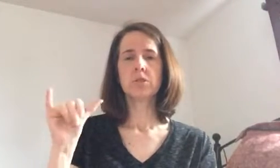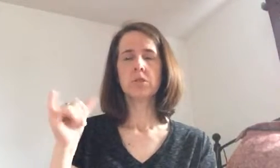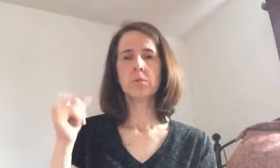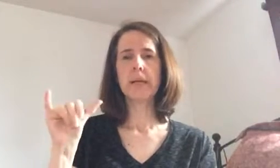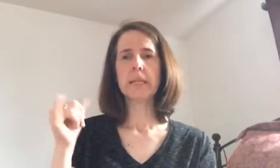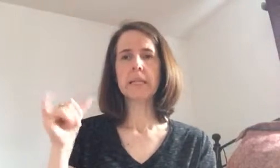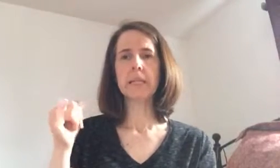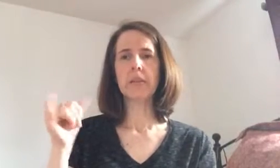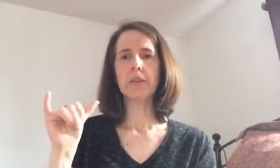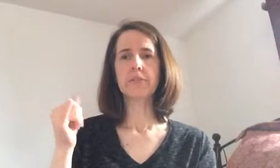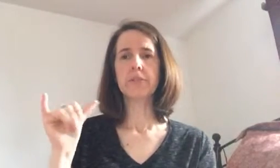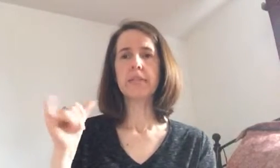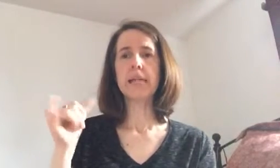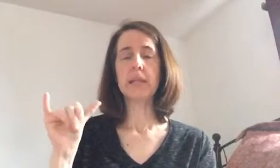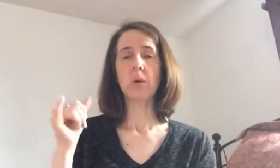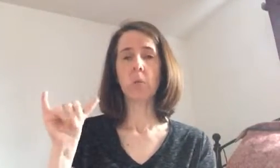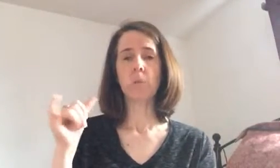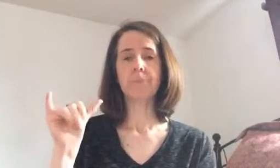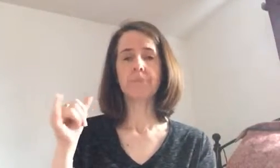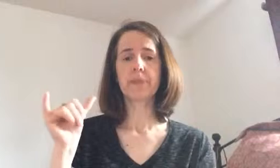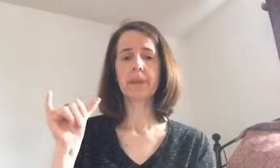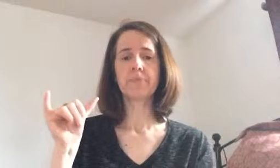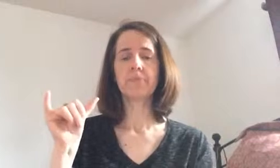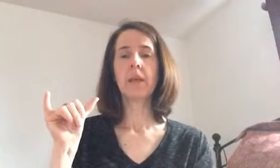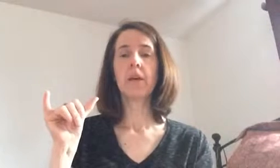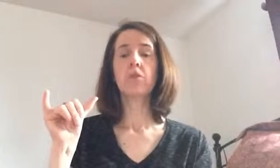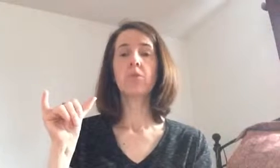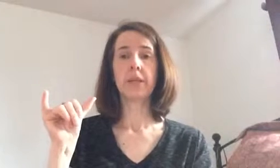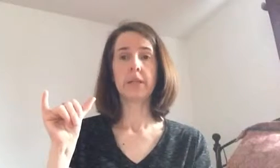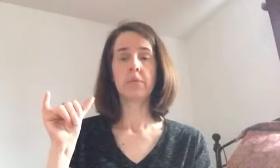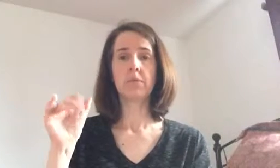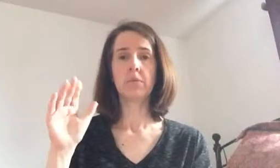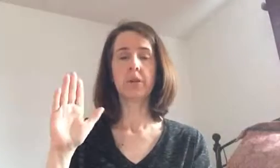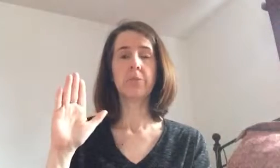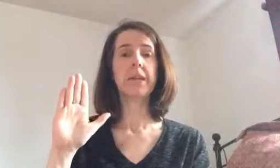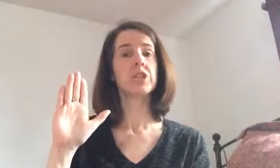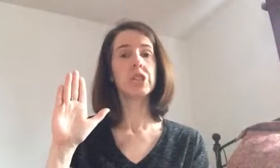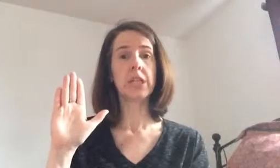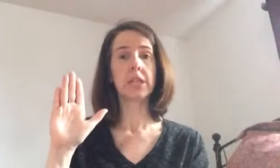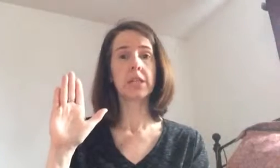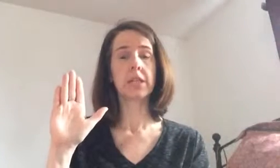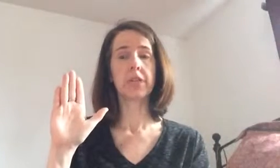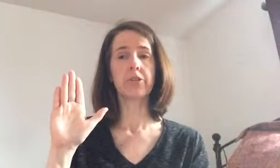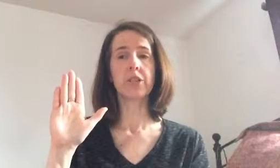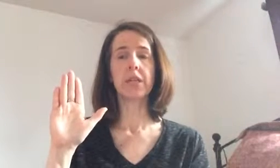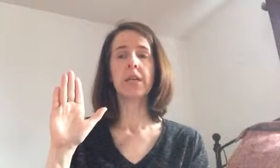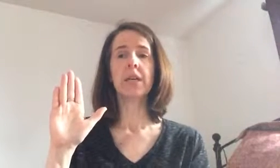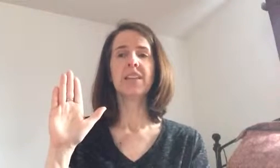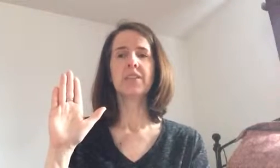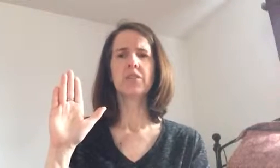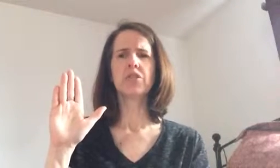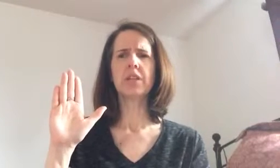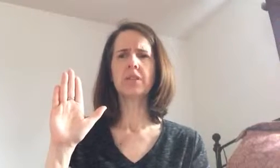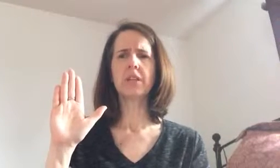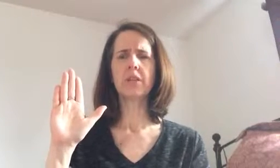just wiggle it a little. This is yellow. Okay. Green, we're going to make a G, the letter G. The G is a little